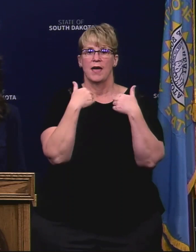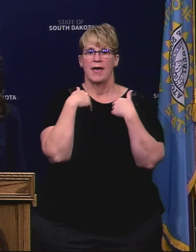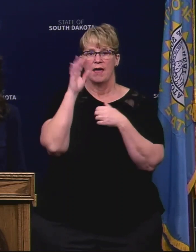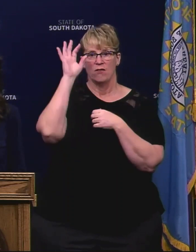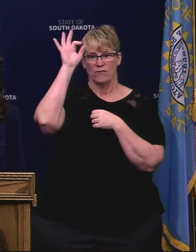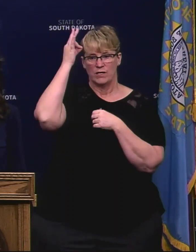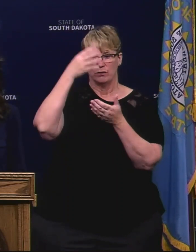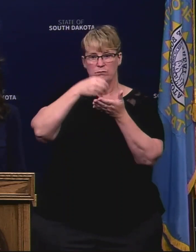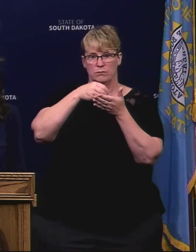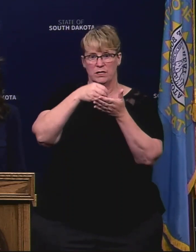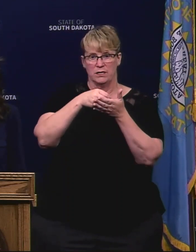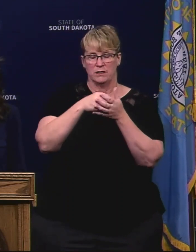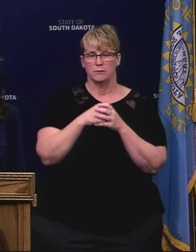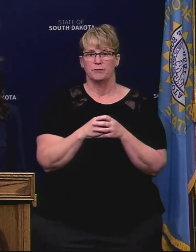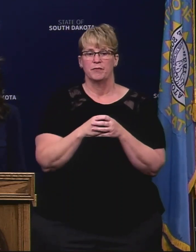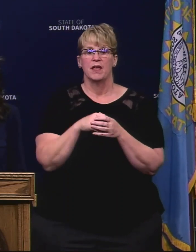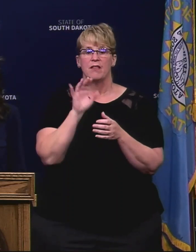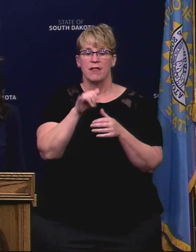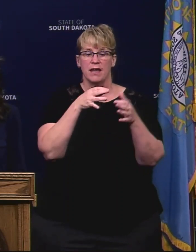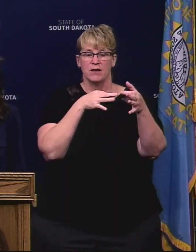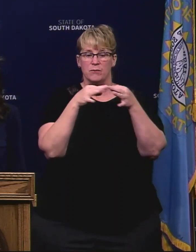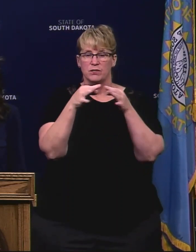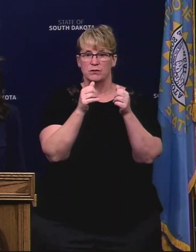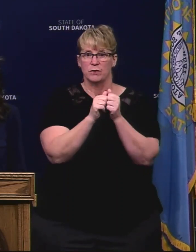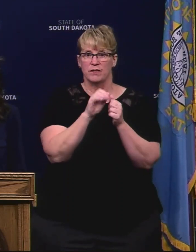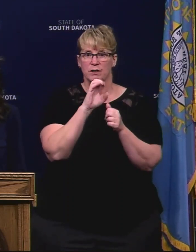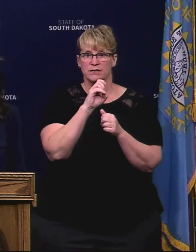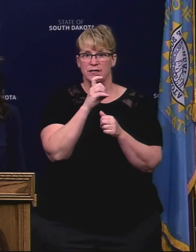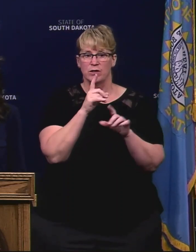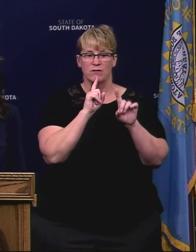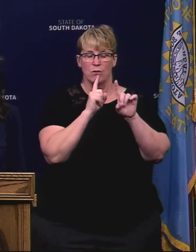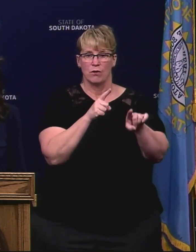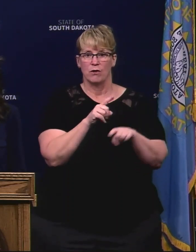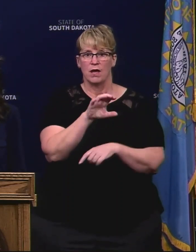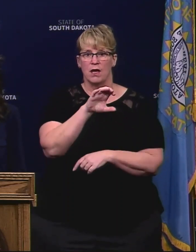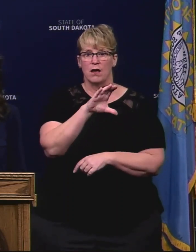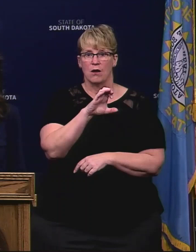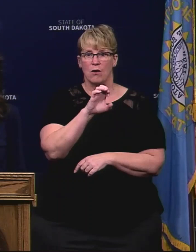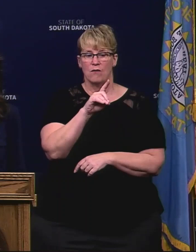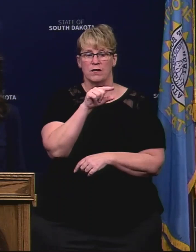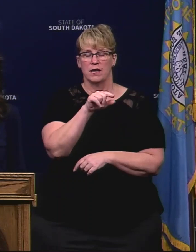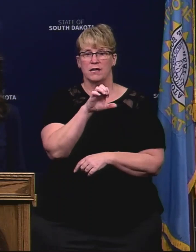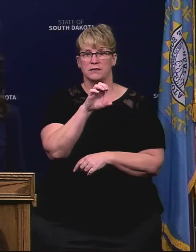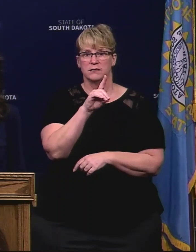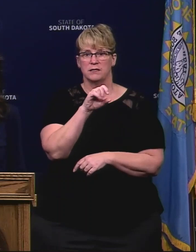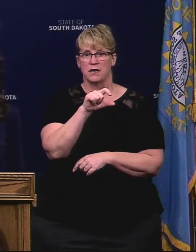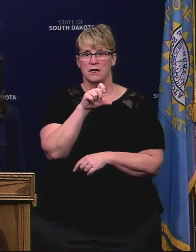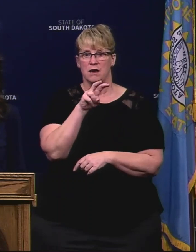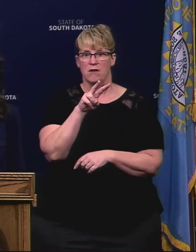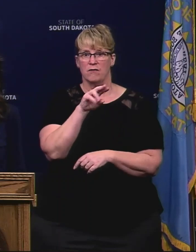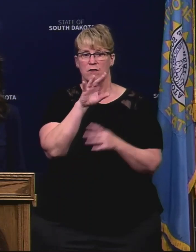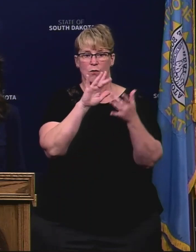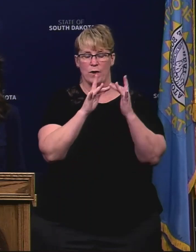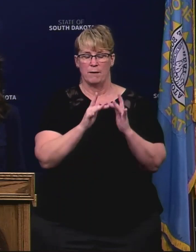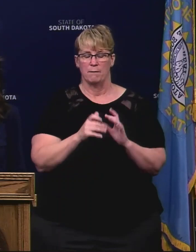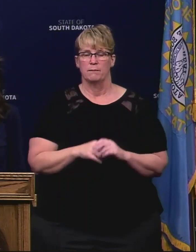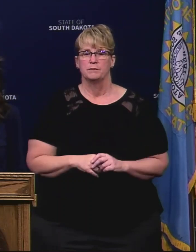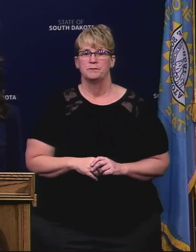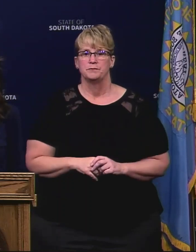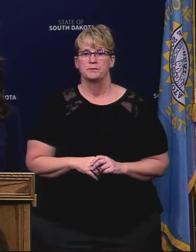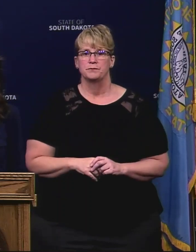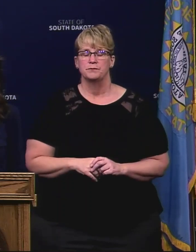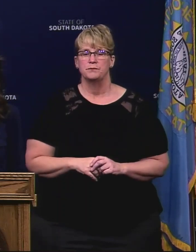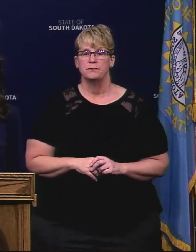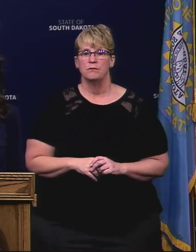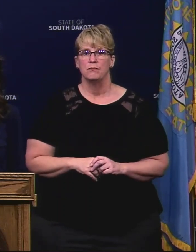federal dollars. The details of those executive orders will be on the covid.sd.gov website. I wanted to address a